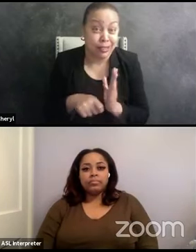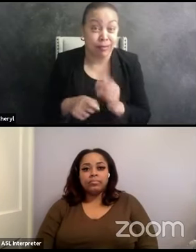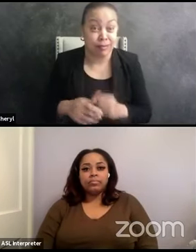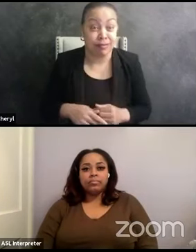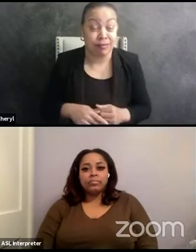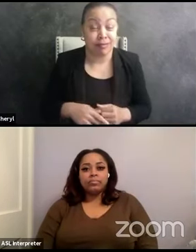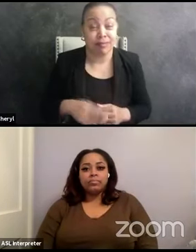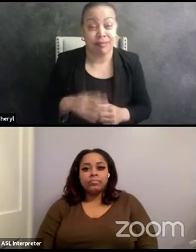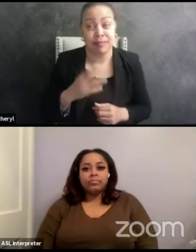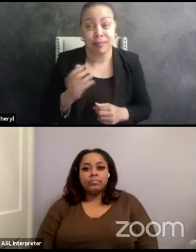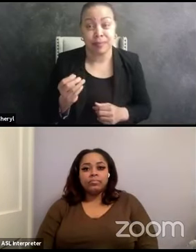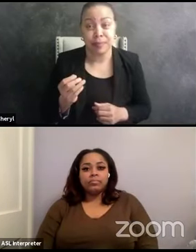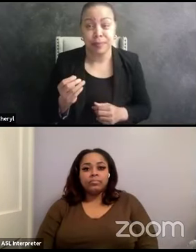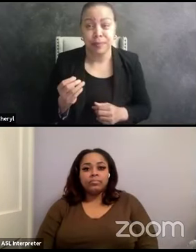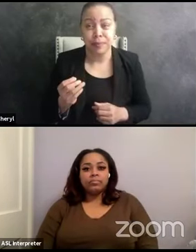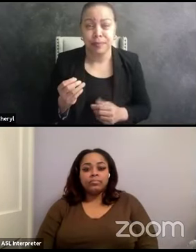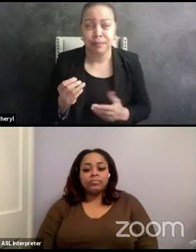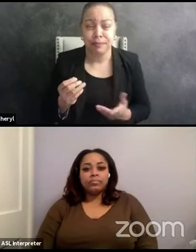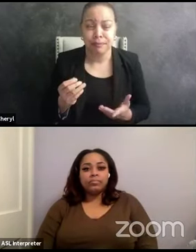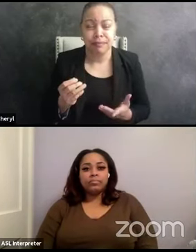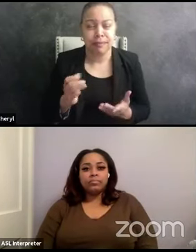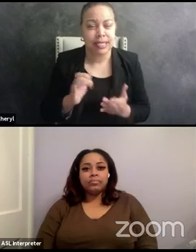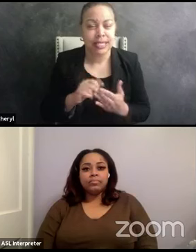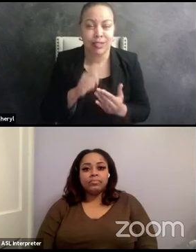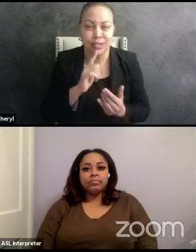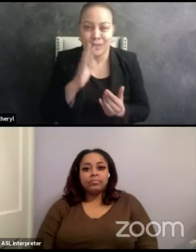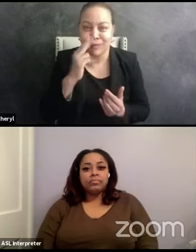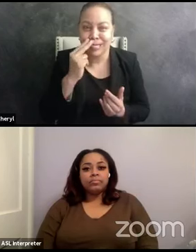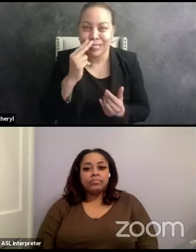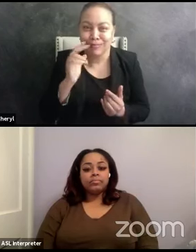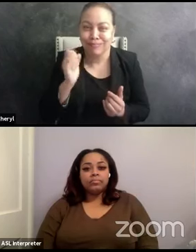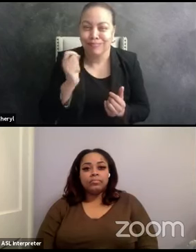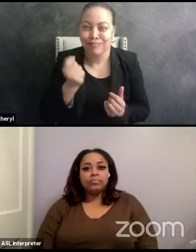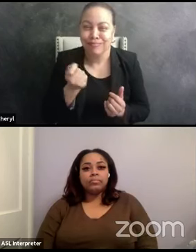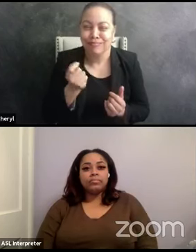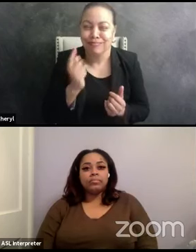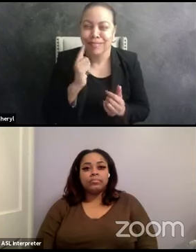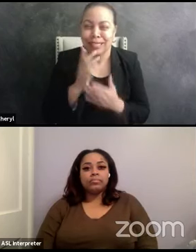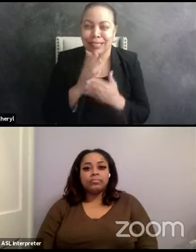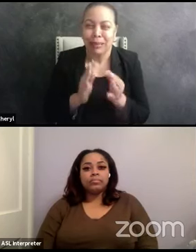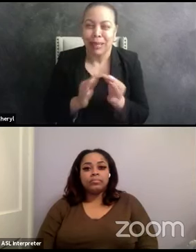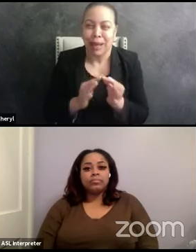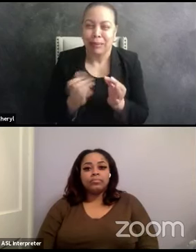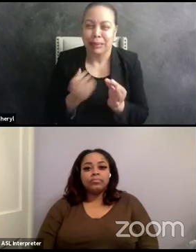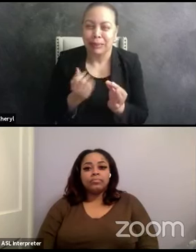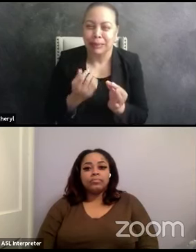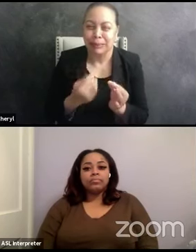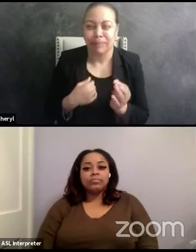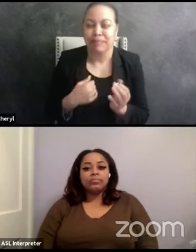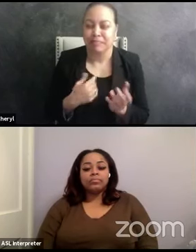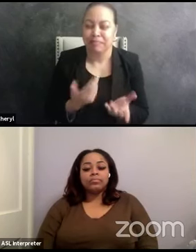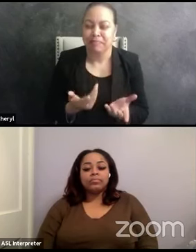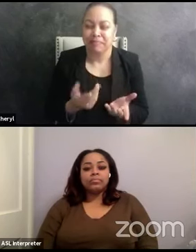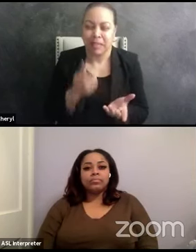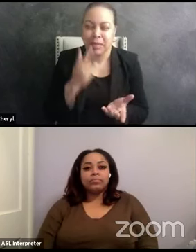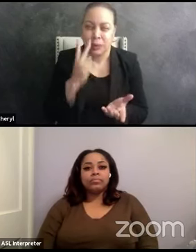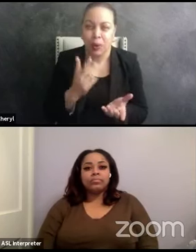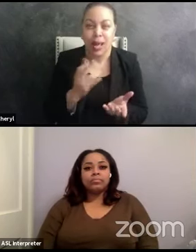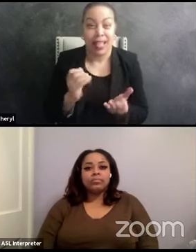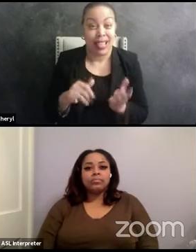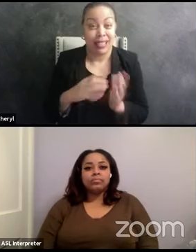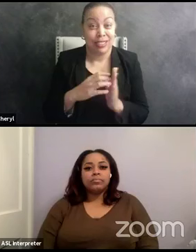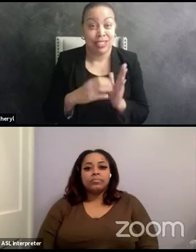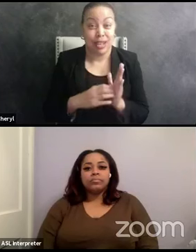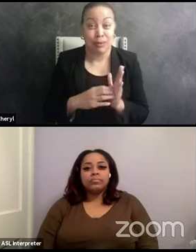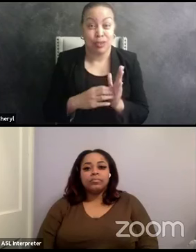And, it's actually funny because, yeah, there've been a couple of comments, and it's really funny because I think that chapter is